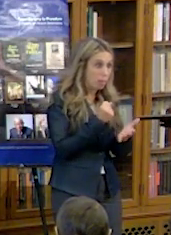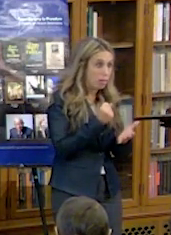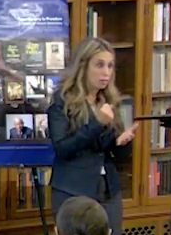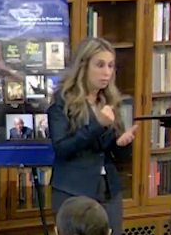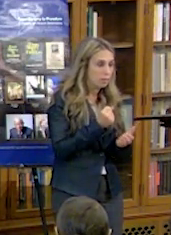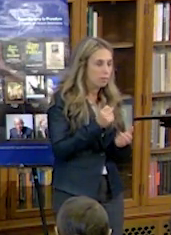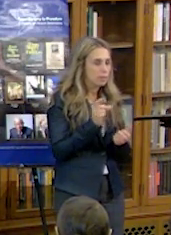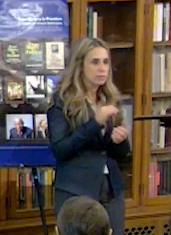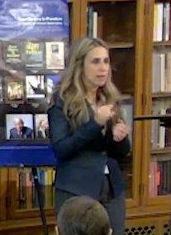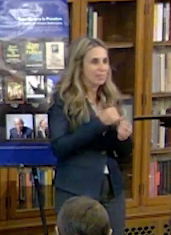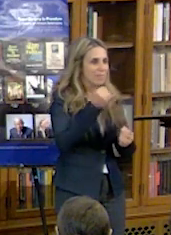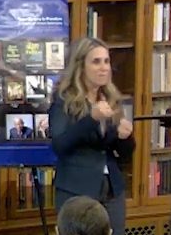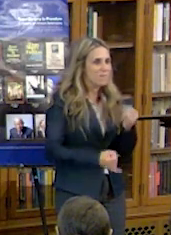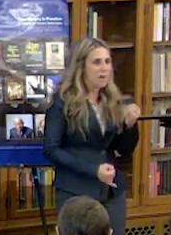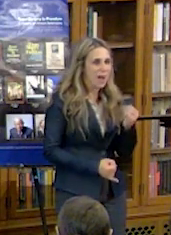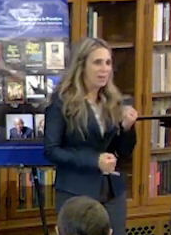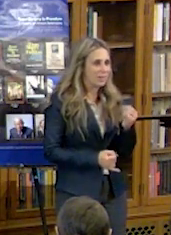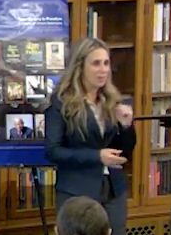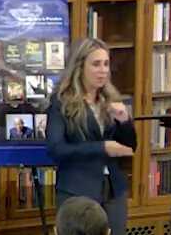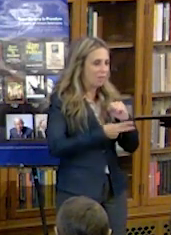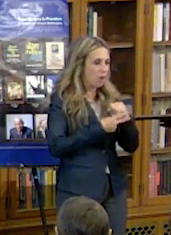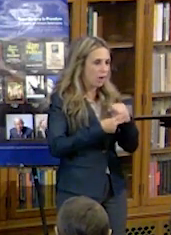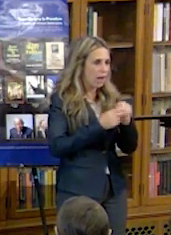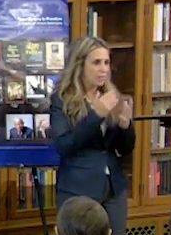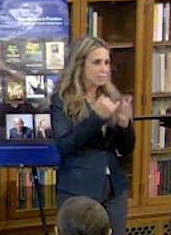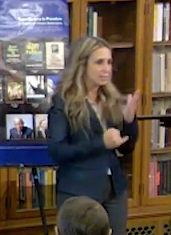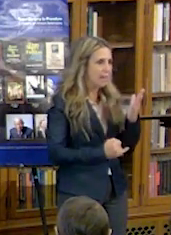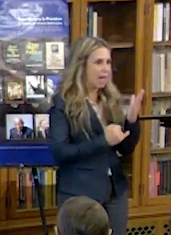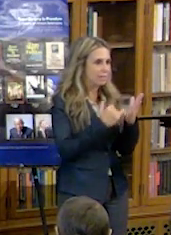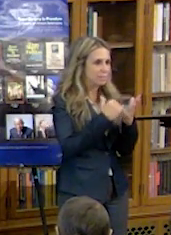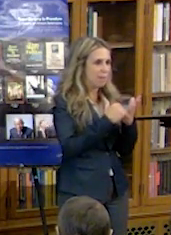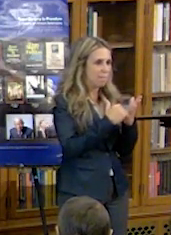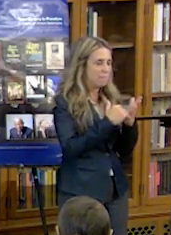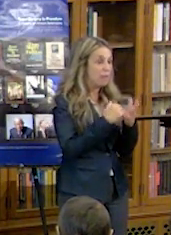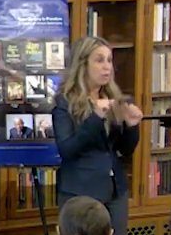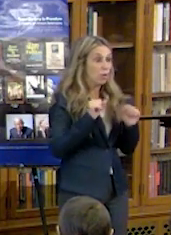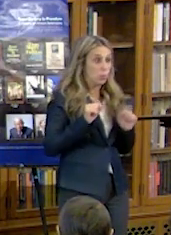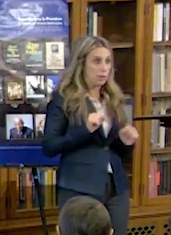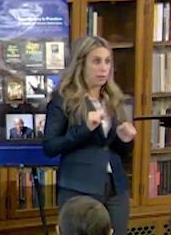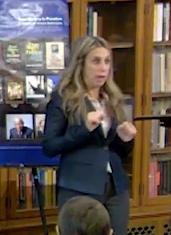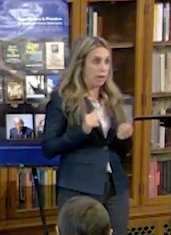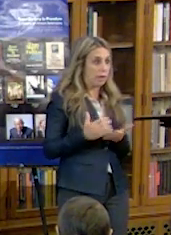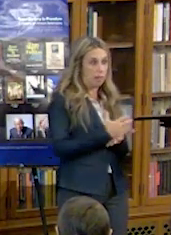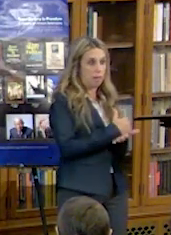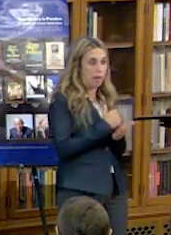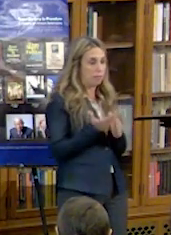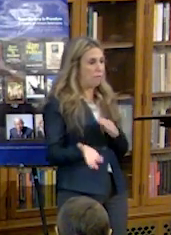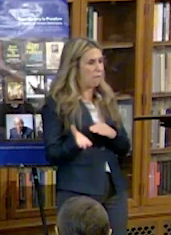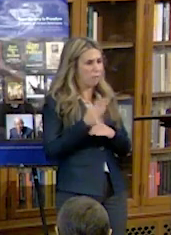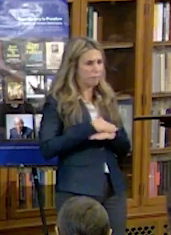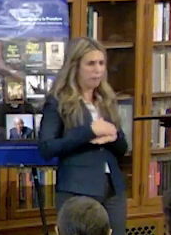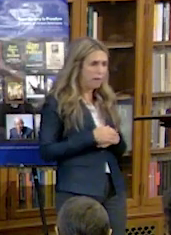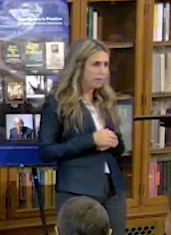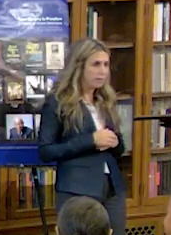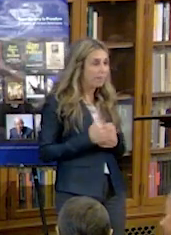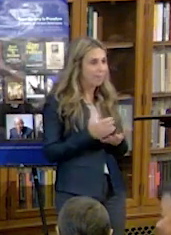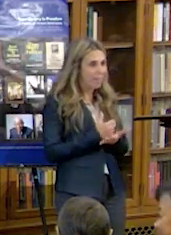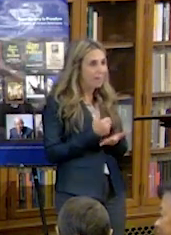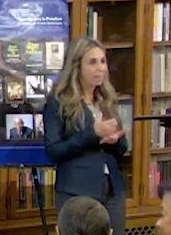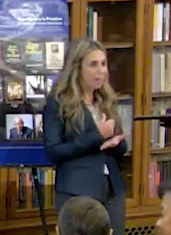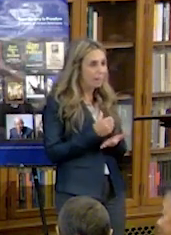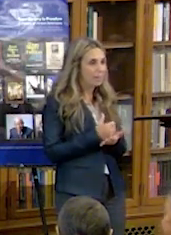last that's like the final boss of archives we can collect all day but if no one can ever see